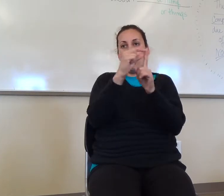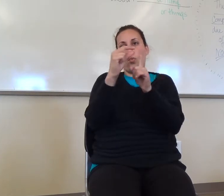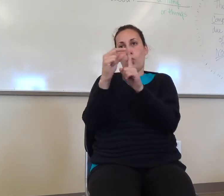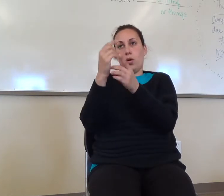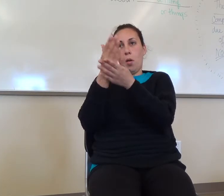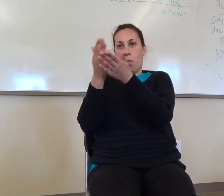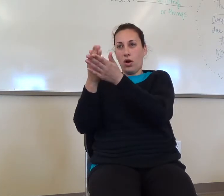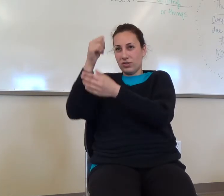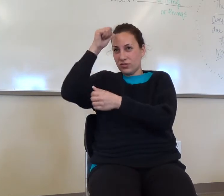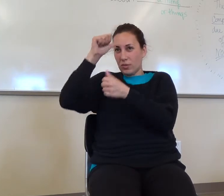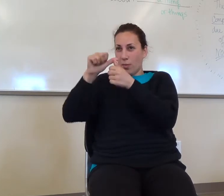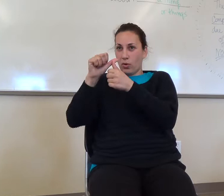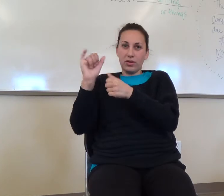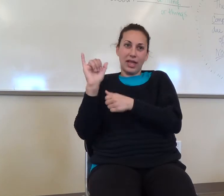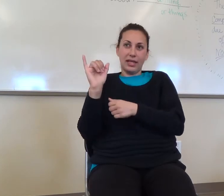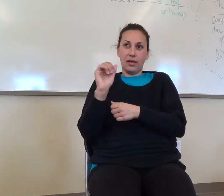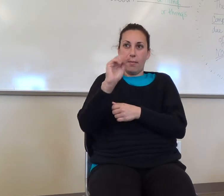La fea mas bella.